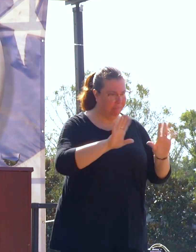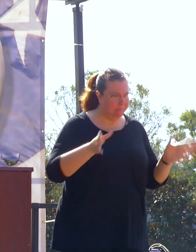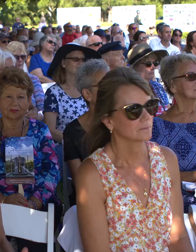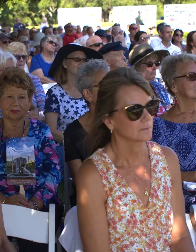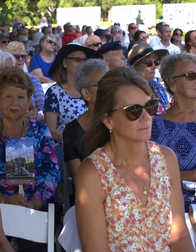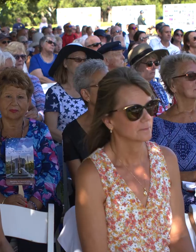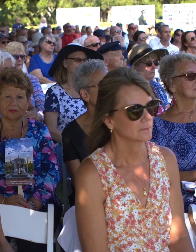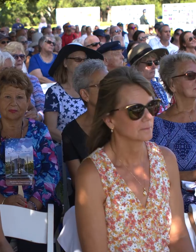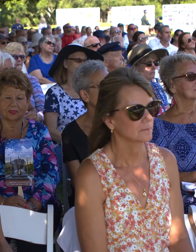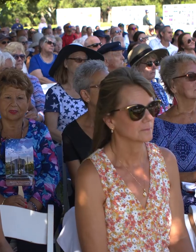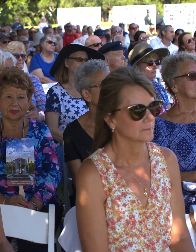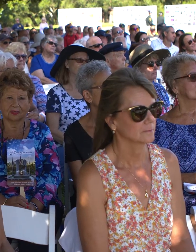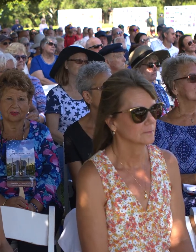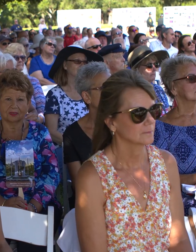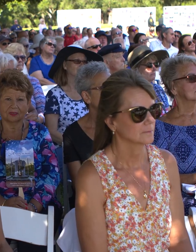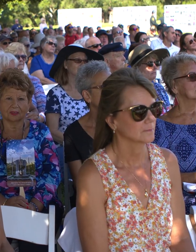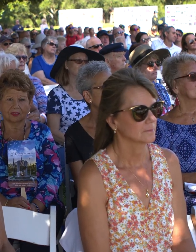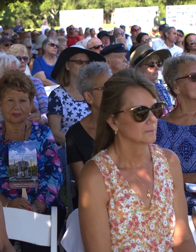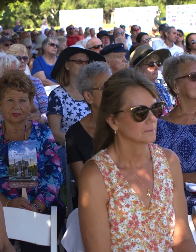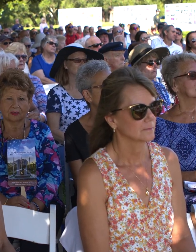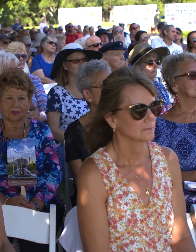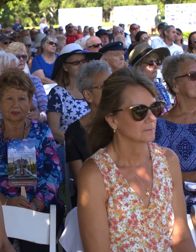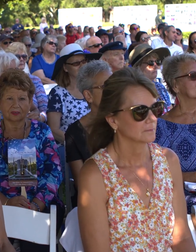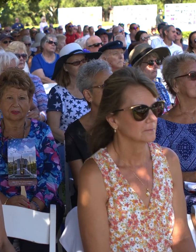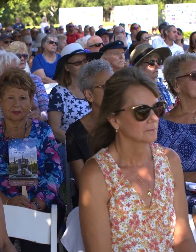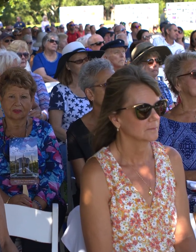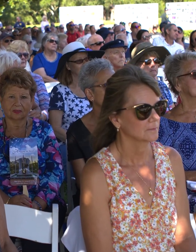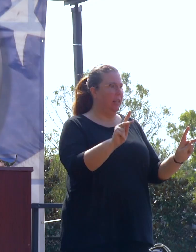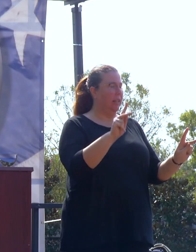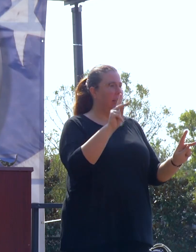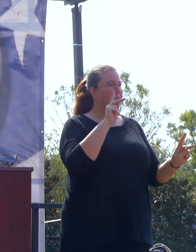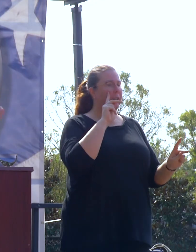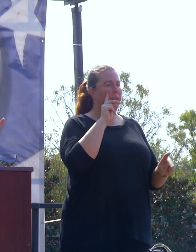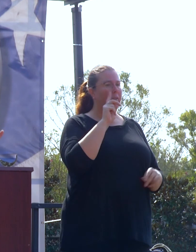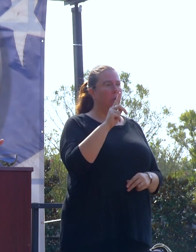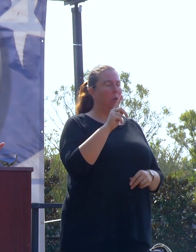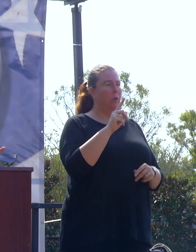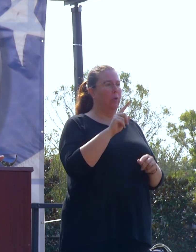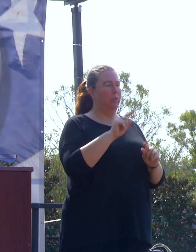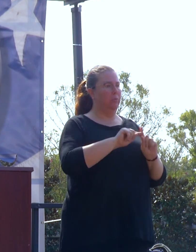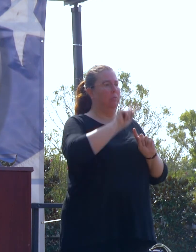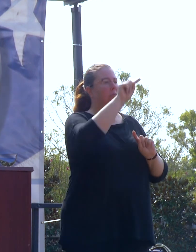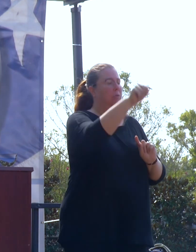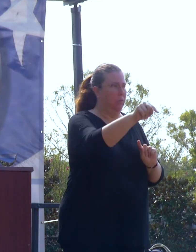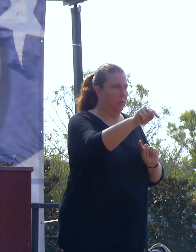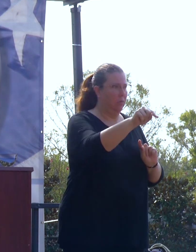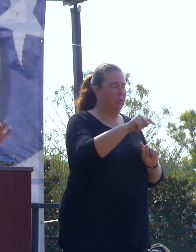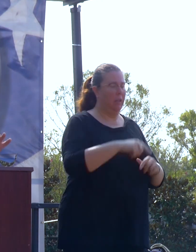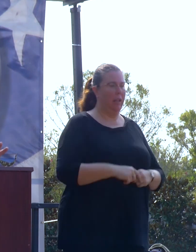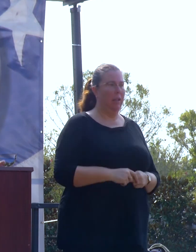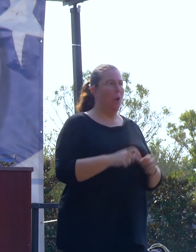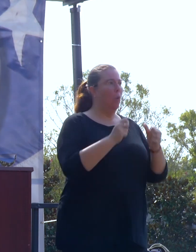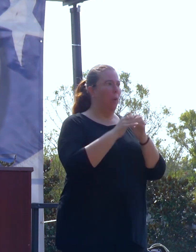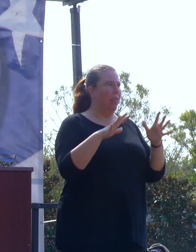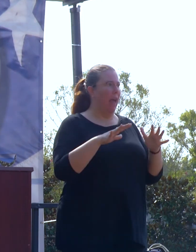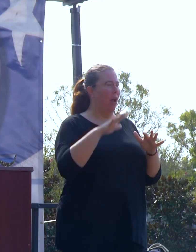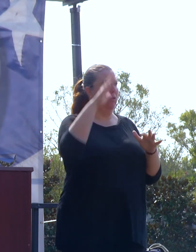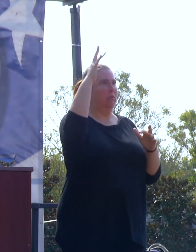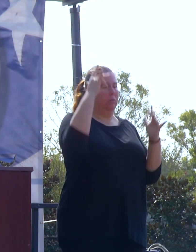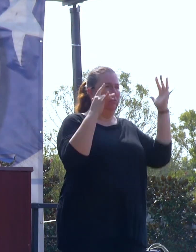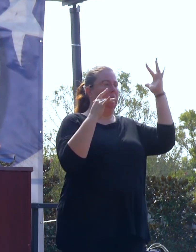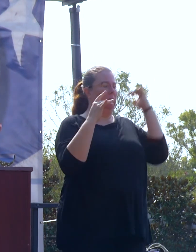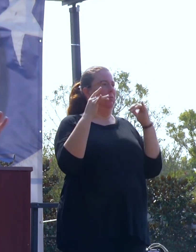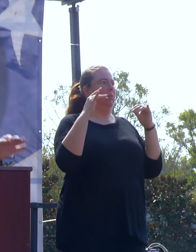entrance. There we had the best chance of getting across the street without getting hit with